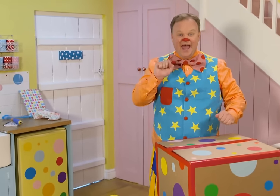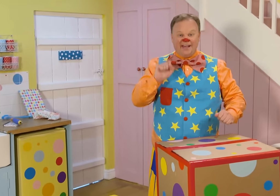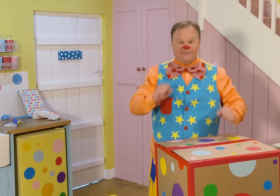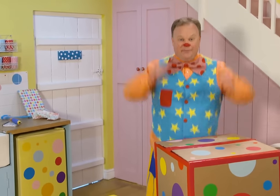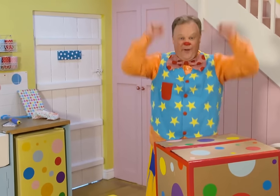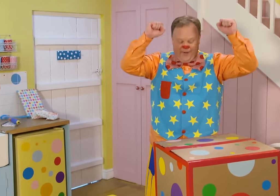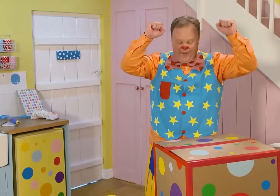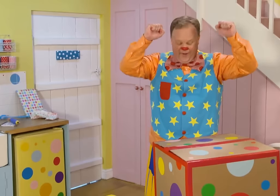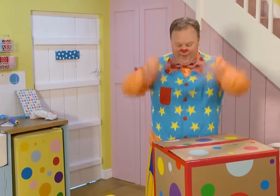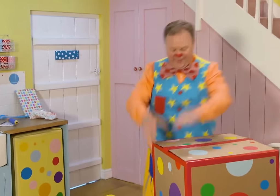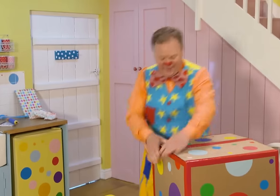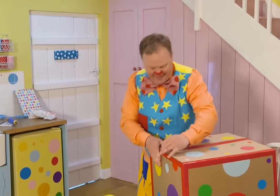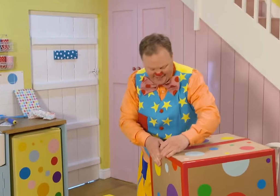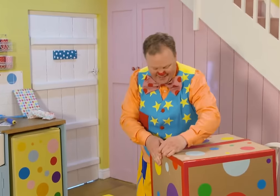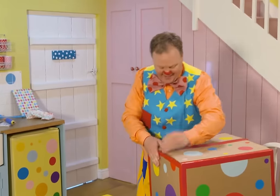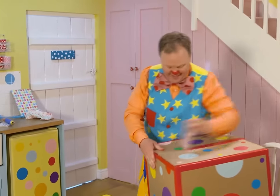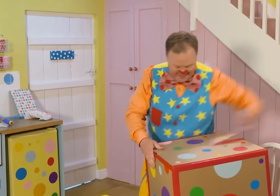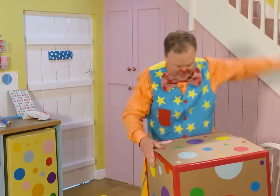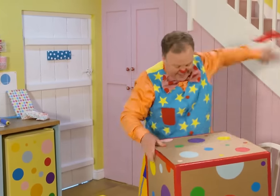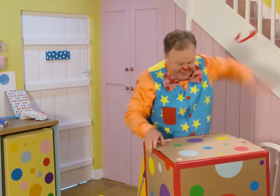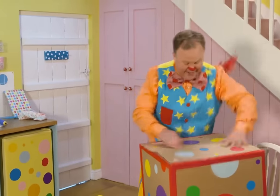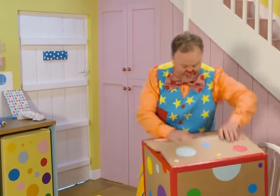Yes. Woohoo!